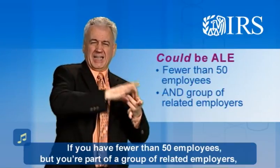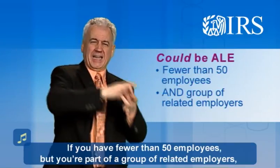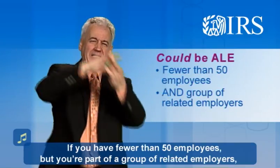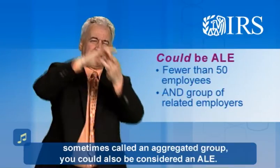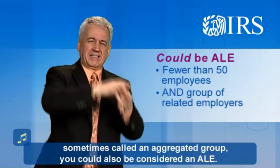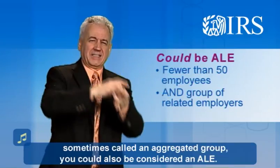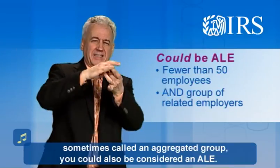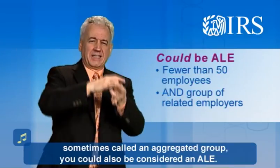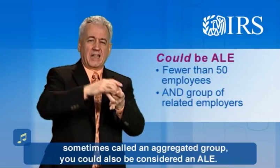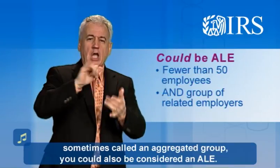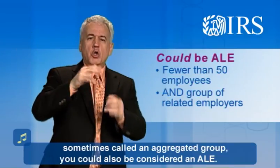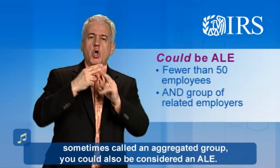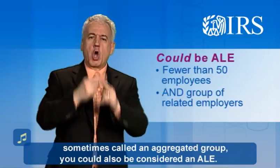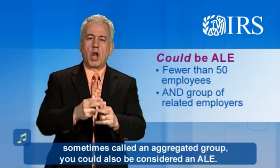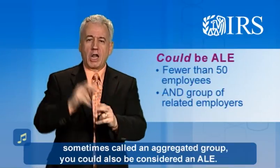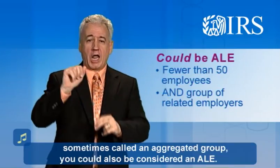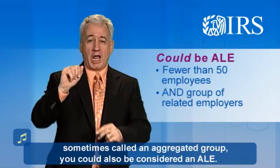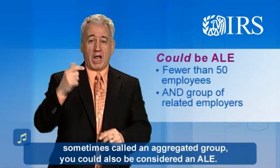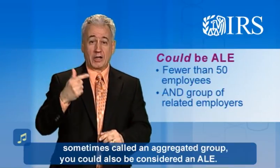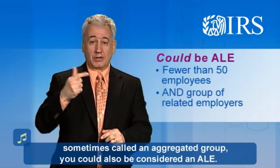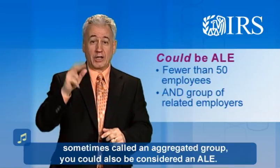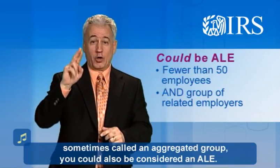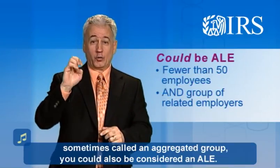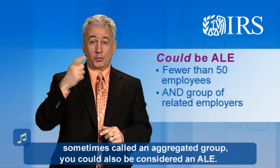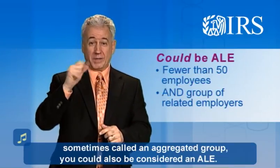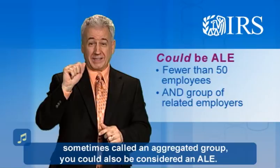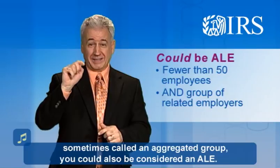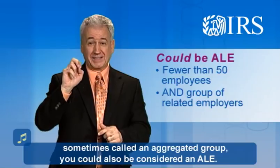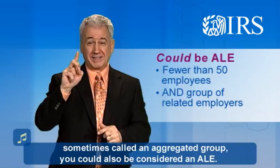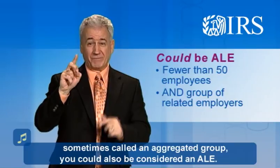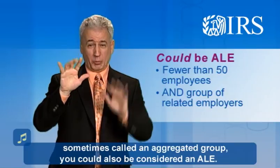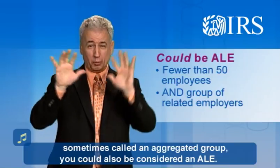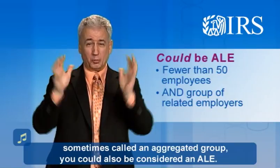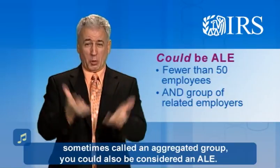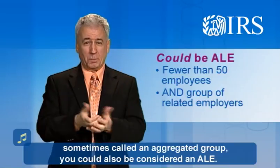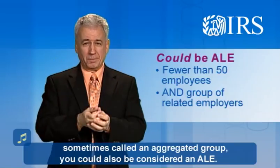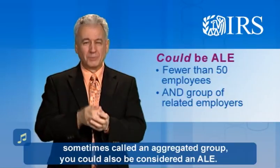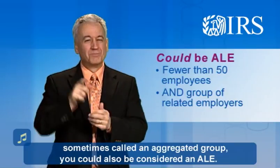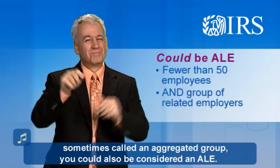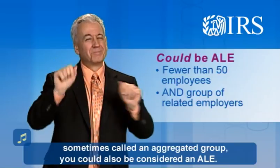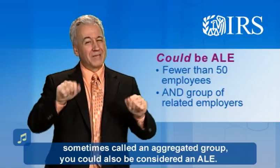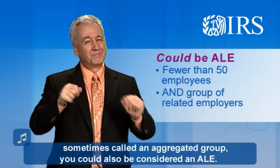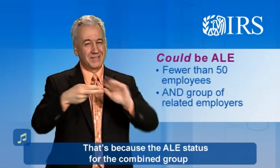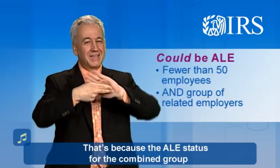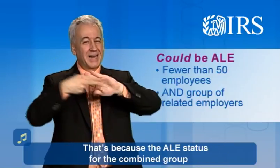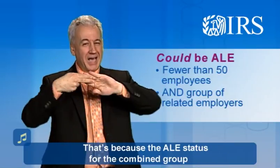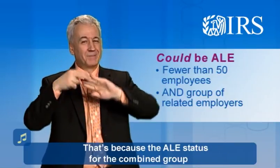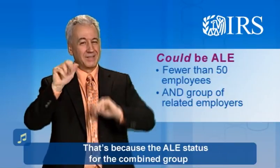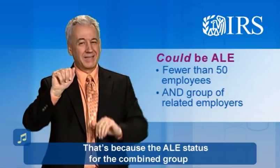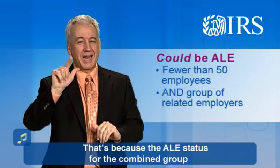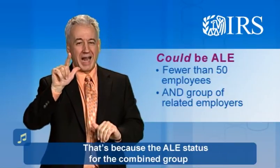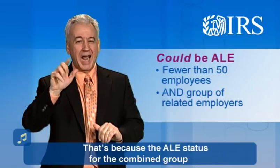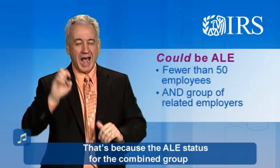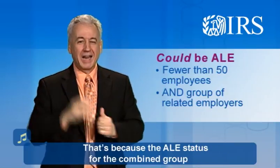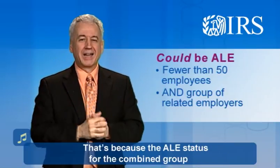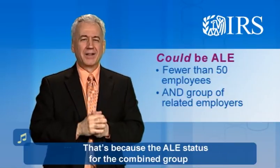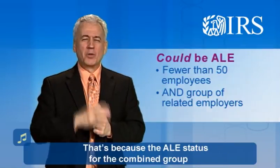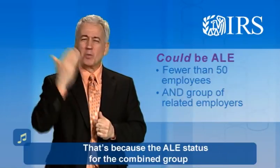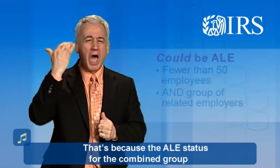employers, sometimes called an aggregated group, you could also be considered an ALE. That's because the ALE status for the